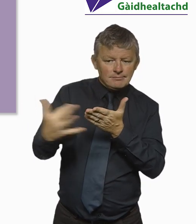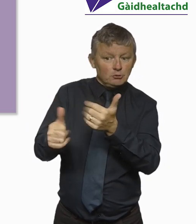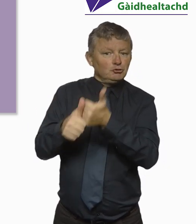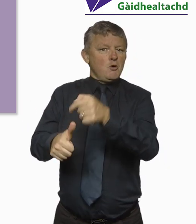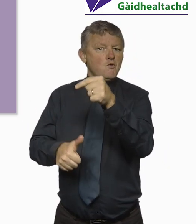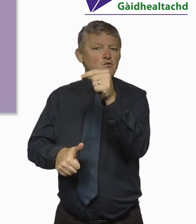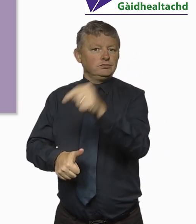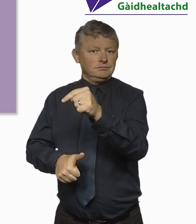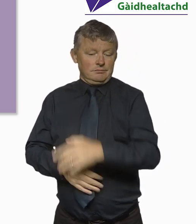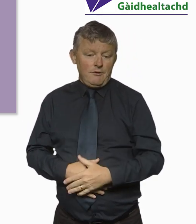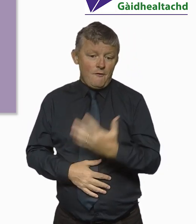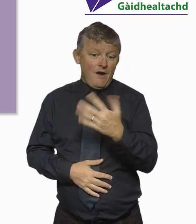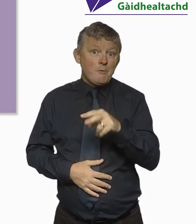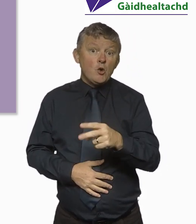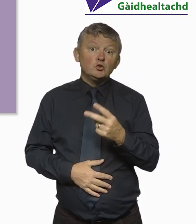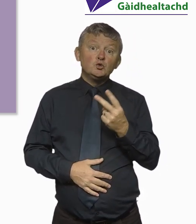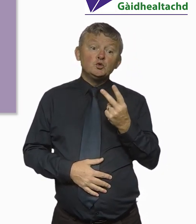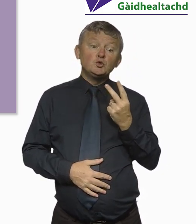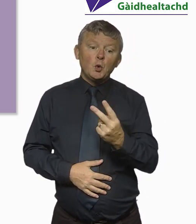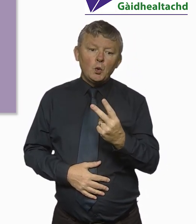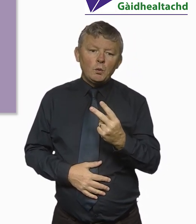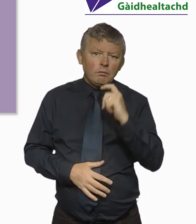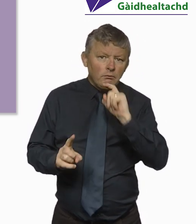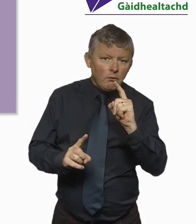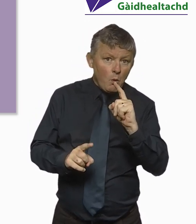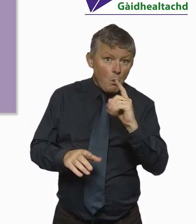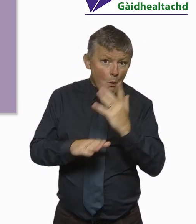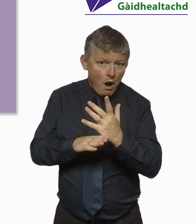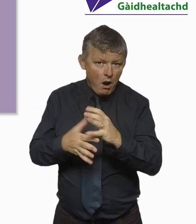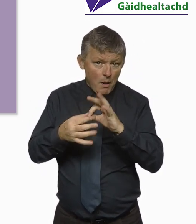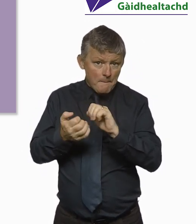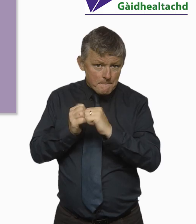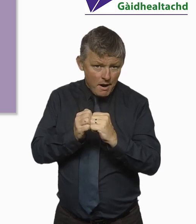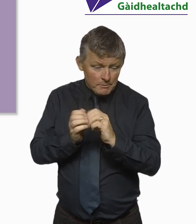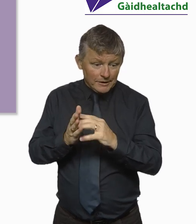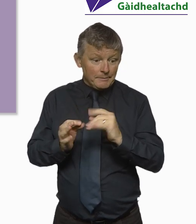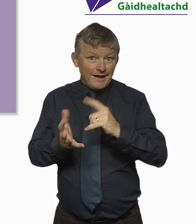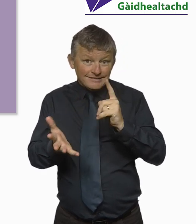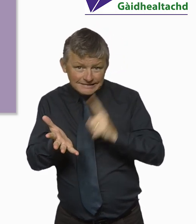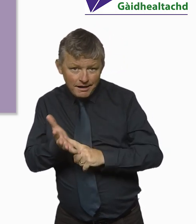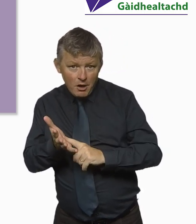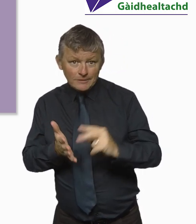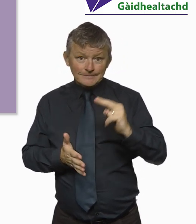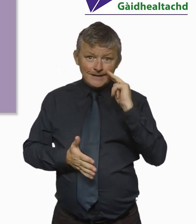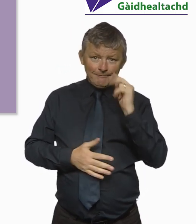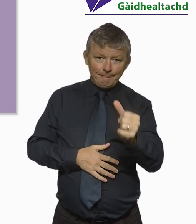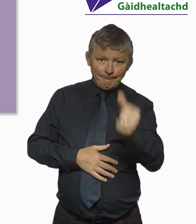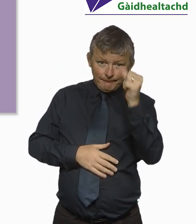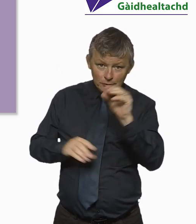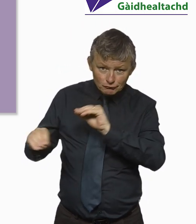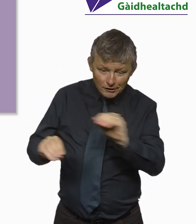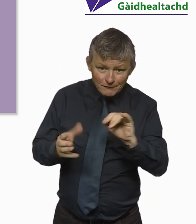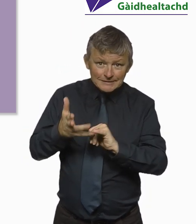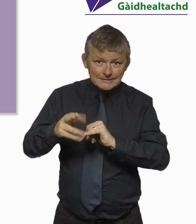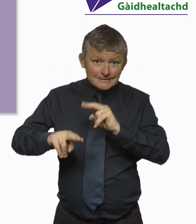Work with partners to set up BSL and Deaf Awareness training for staff who work with young BSL users